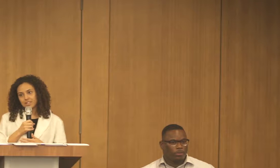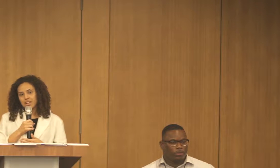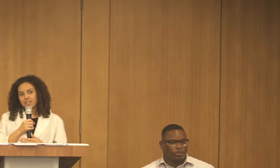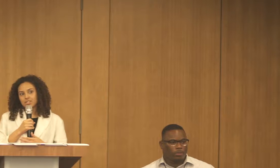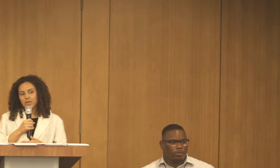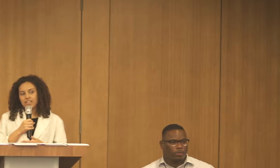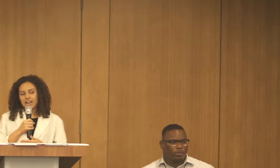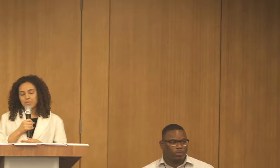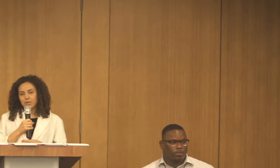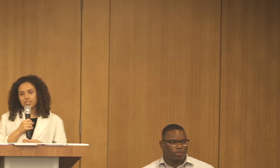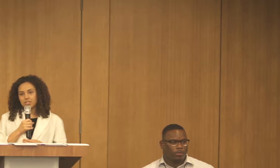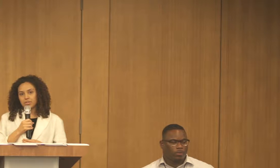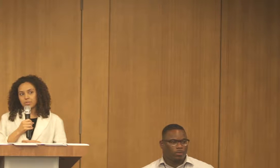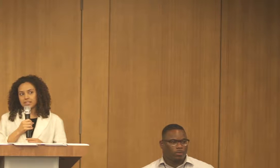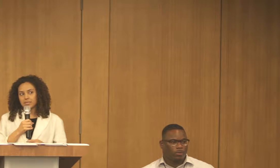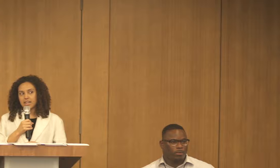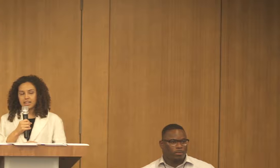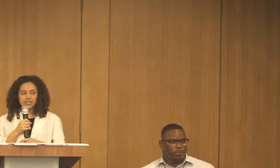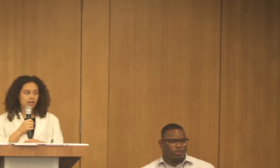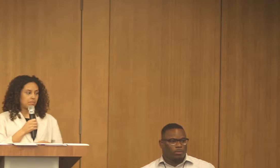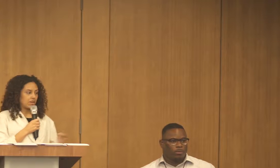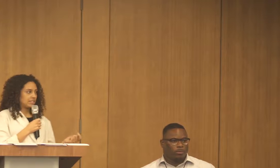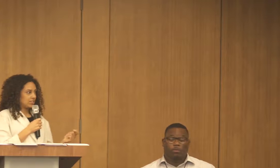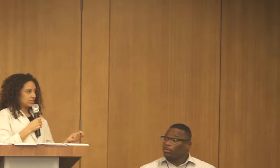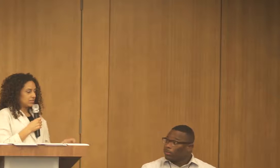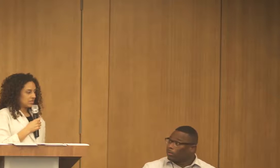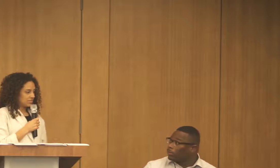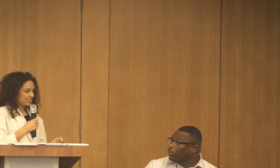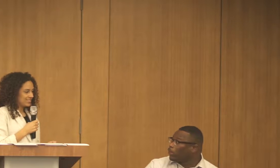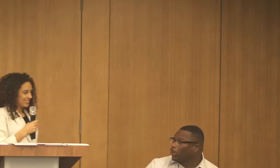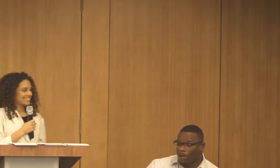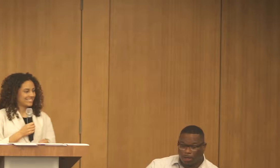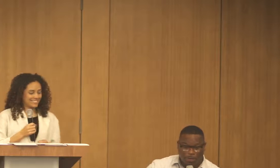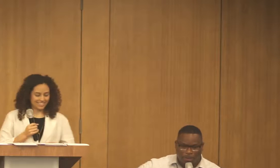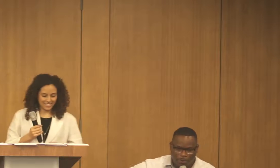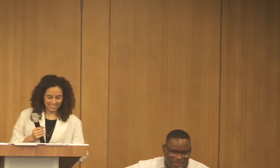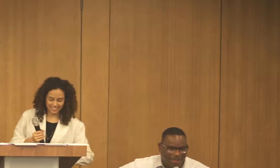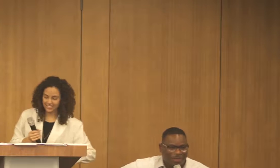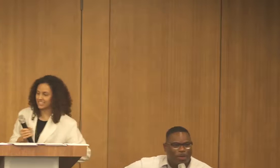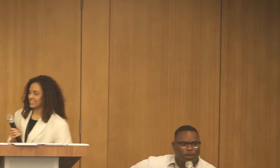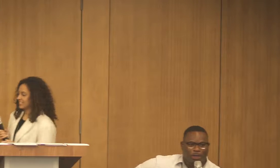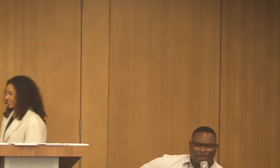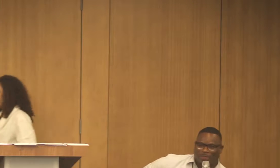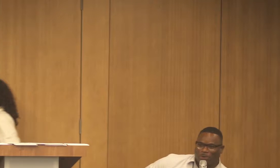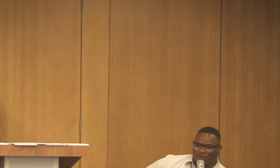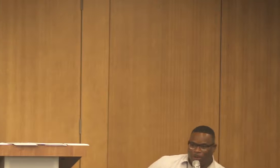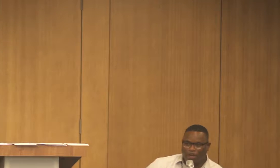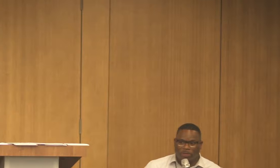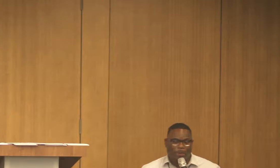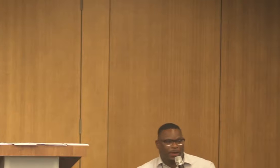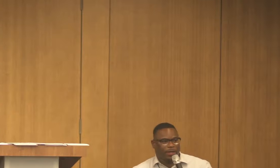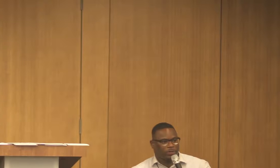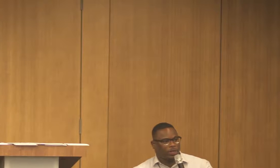well. So with that, I'm going to pass the mic and allow Barry to introduce himself. Thank you. Good afternoon,